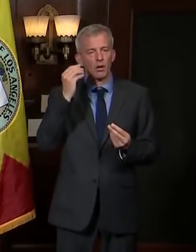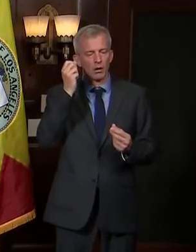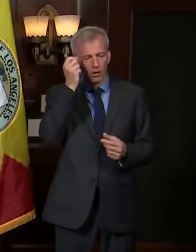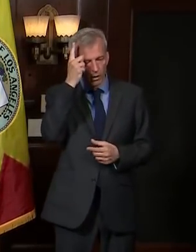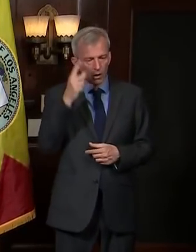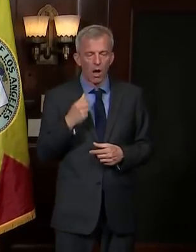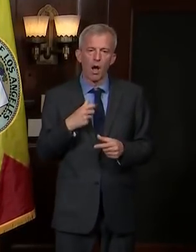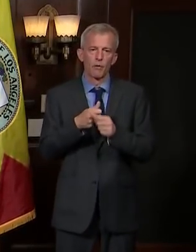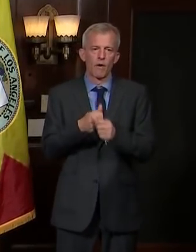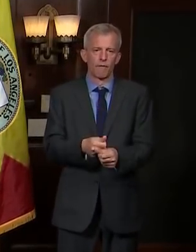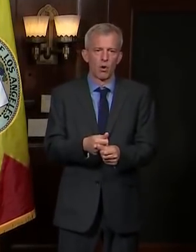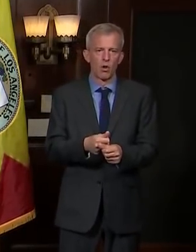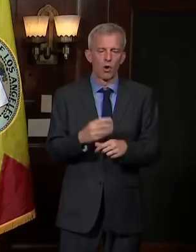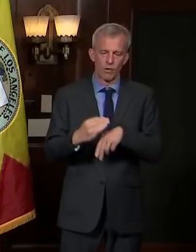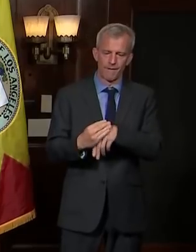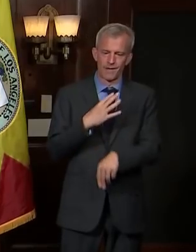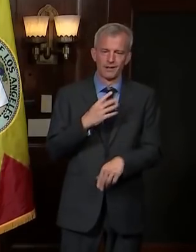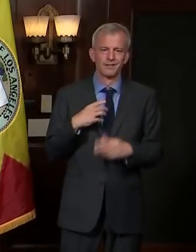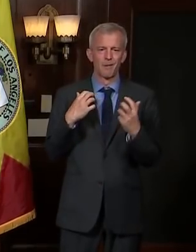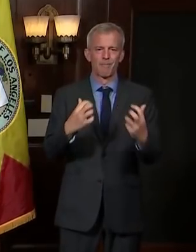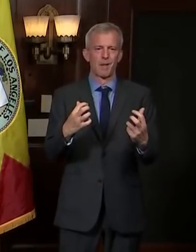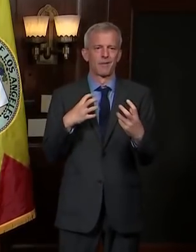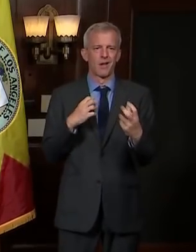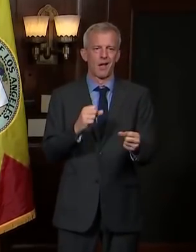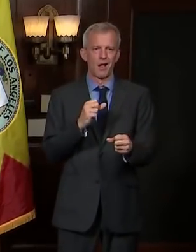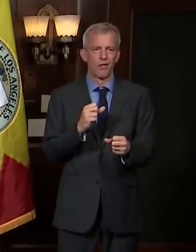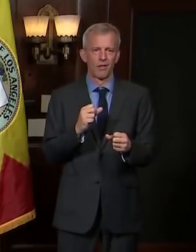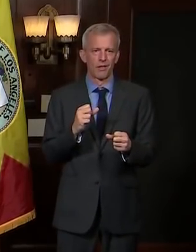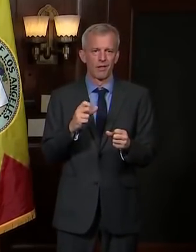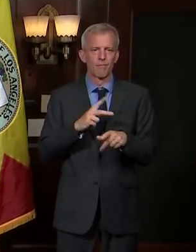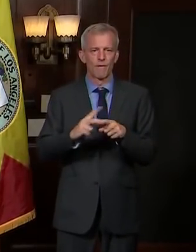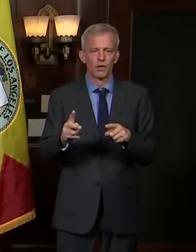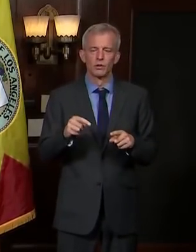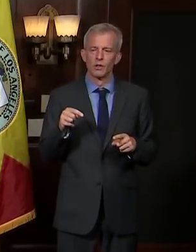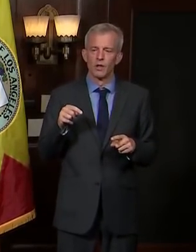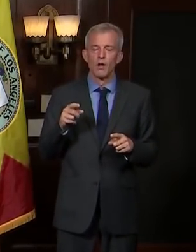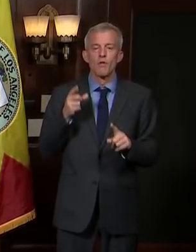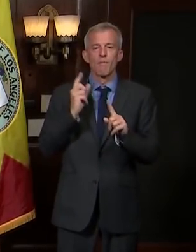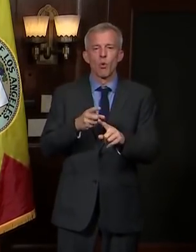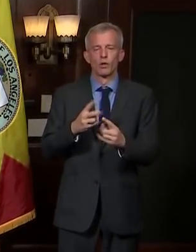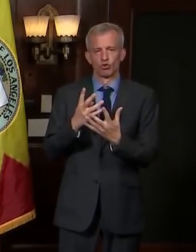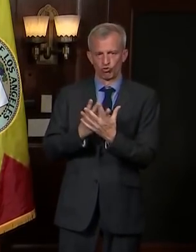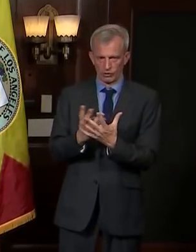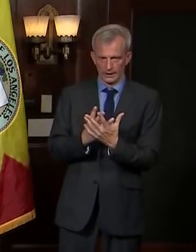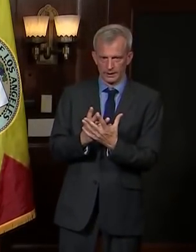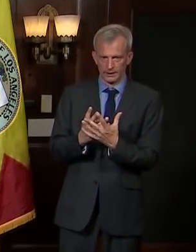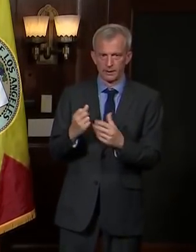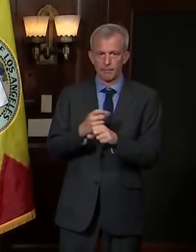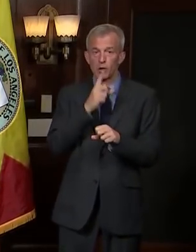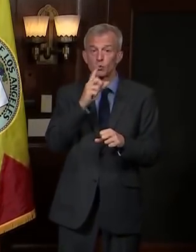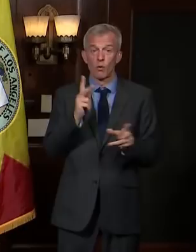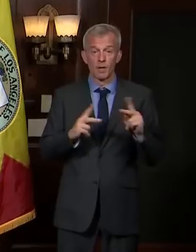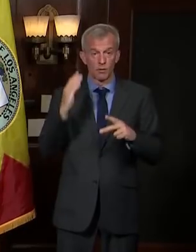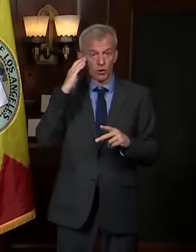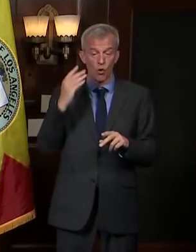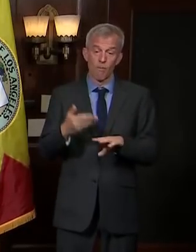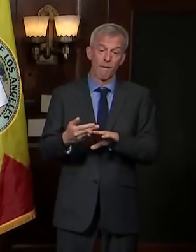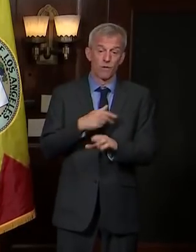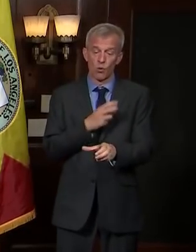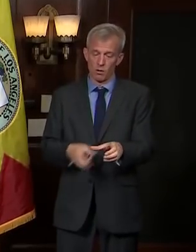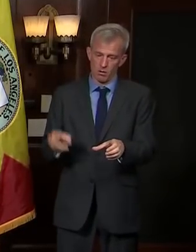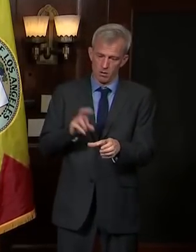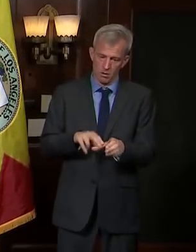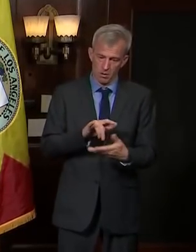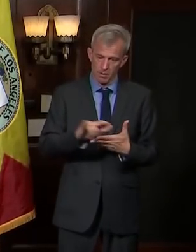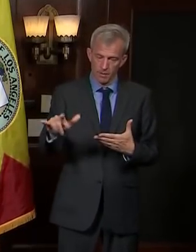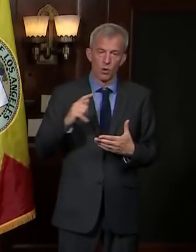There are critical workers that are coming from places. I think this is about screening and making sure that people know before they're getting on a plane they be screened. If the